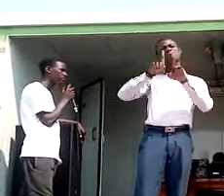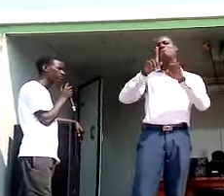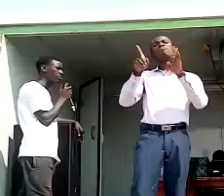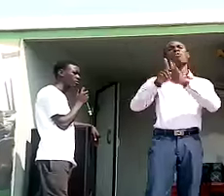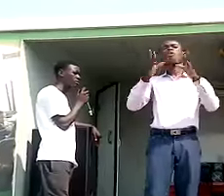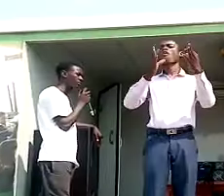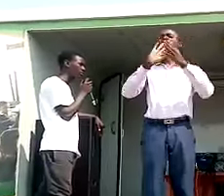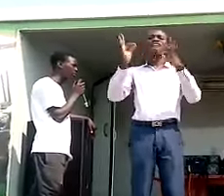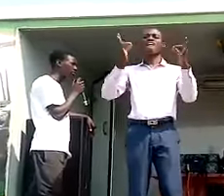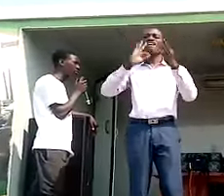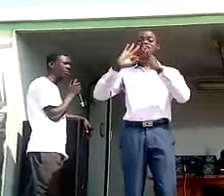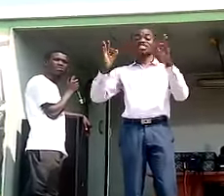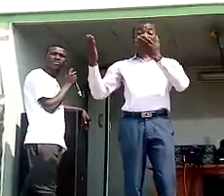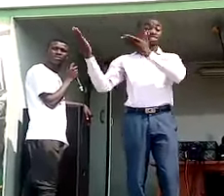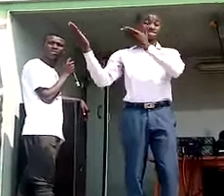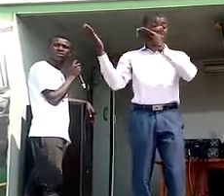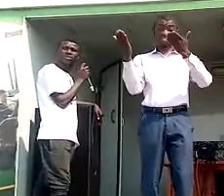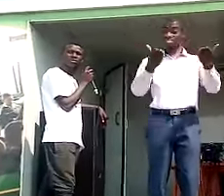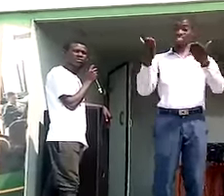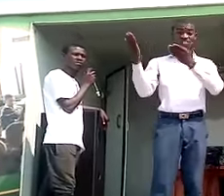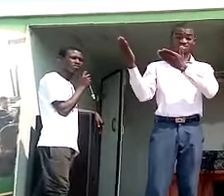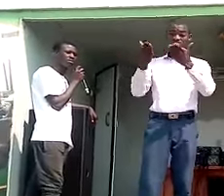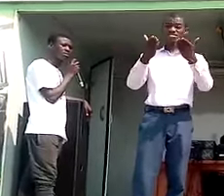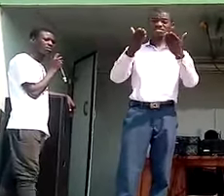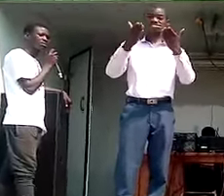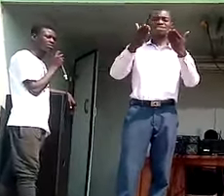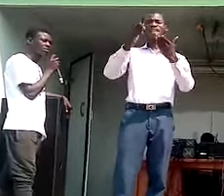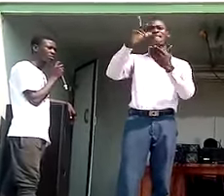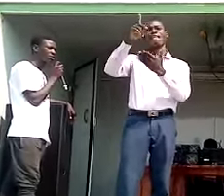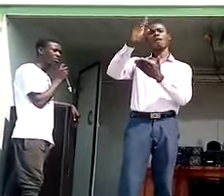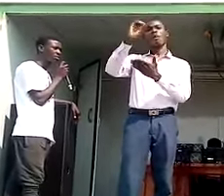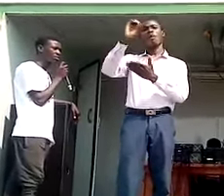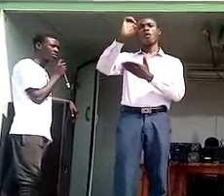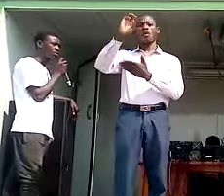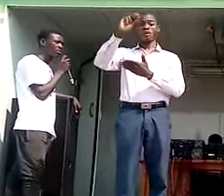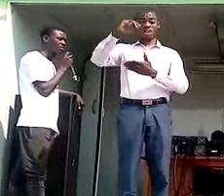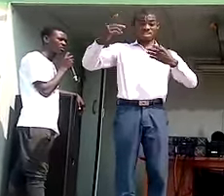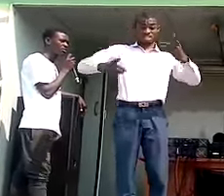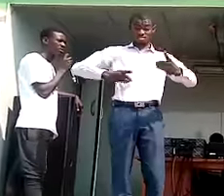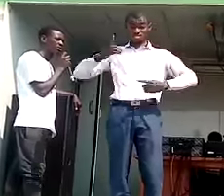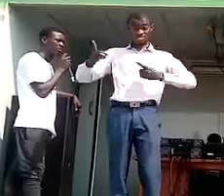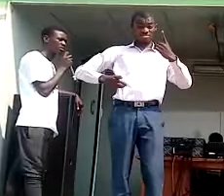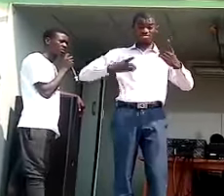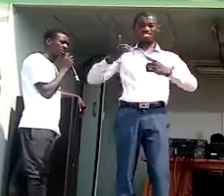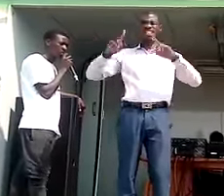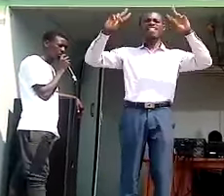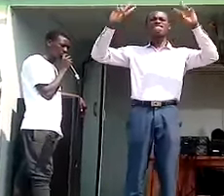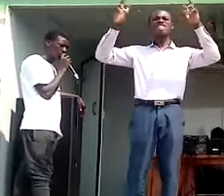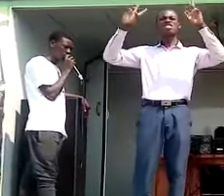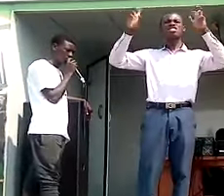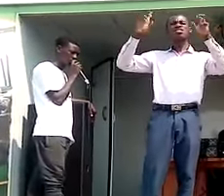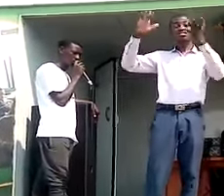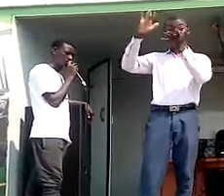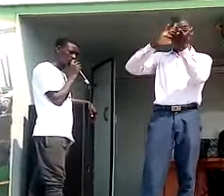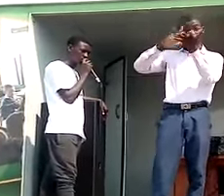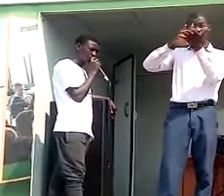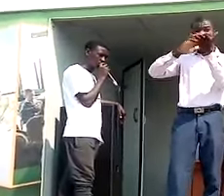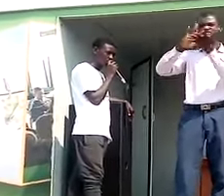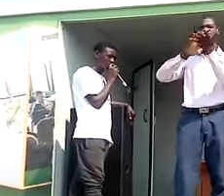story. We are here to present to you all a poem entitled Drugs, Drugs. Drugs like